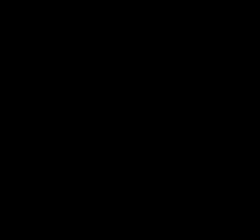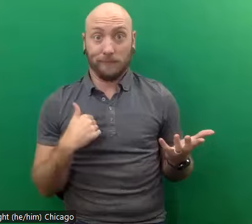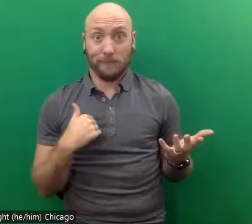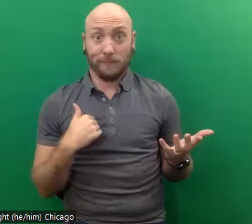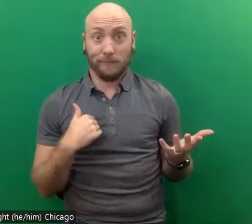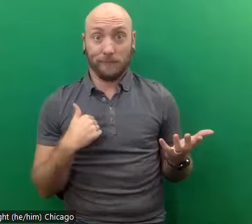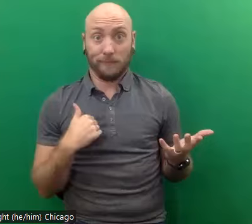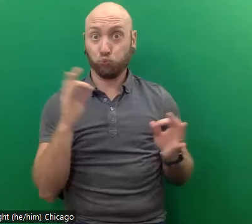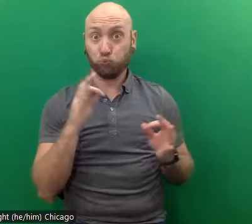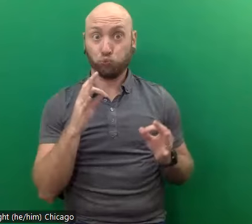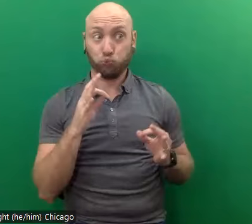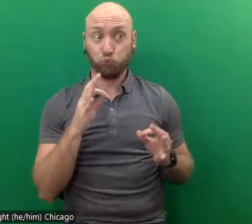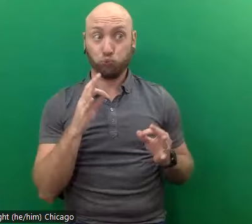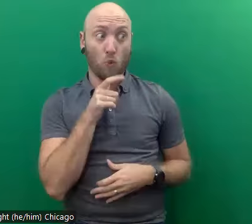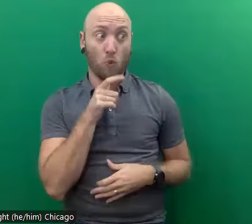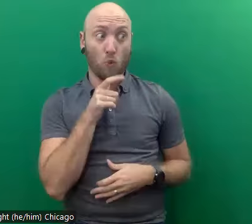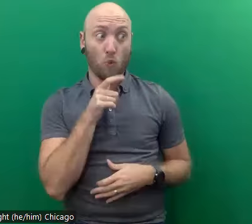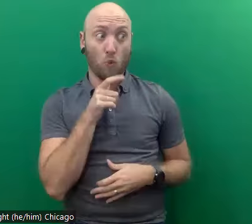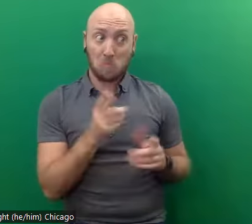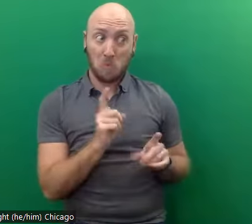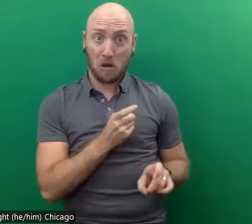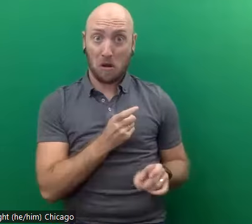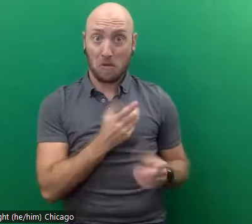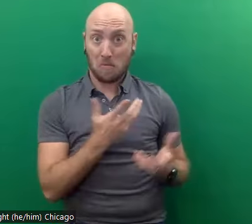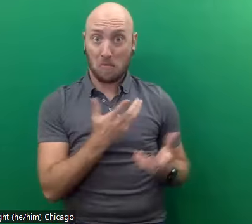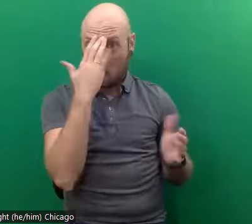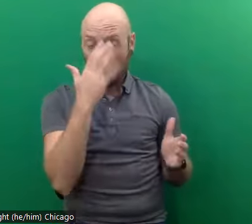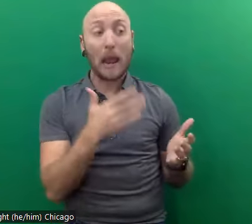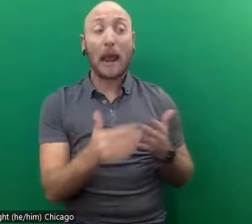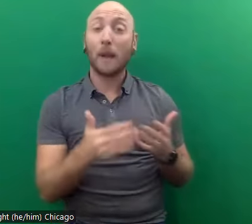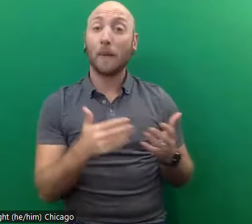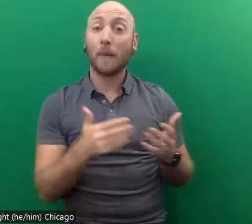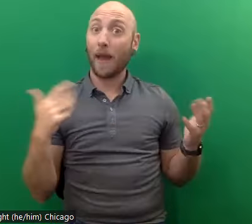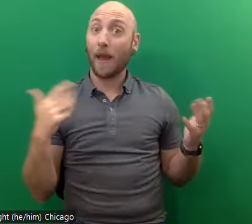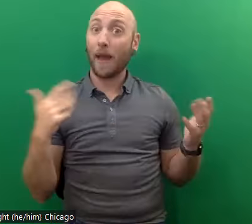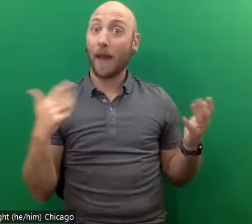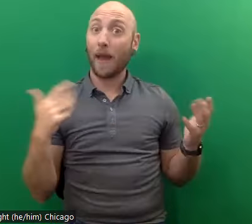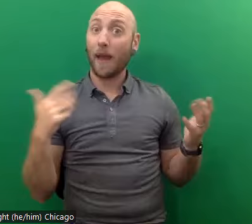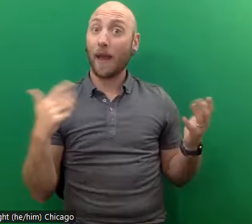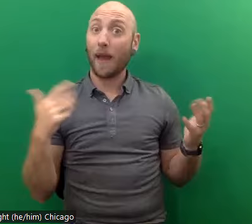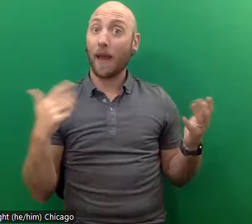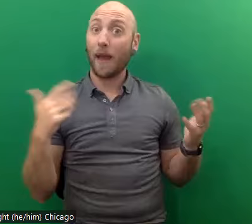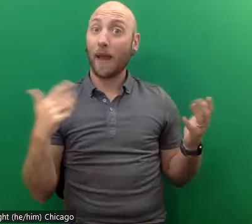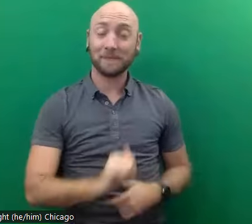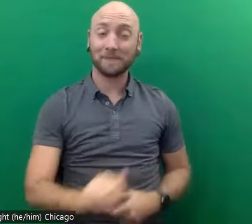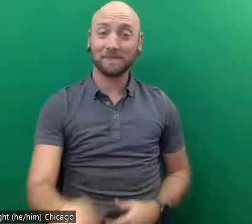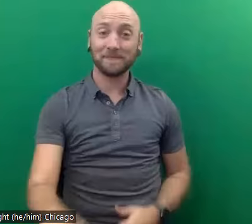about him except for his name and where he's from. But with that being said, Chris, you have the floor.